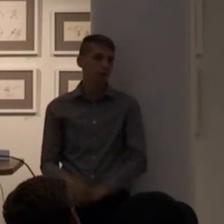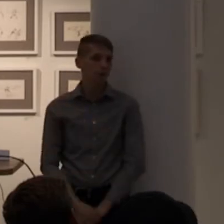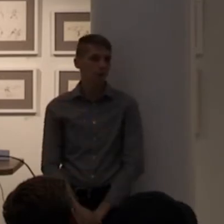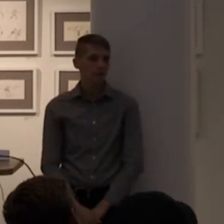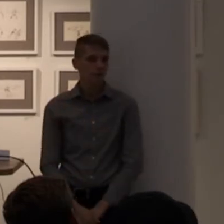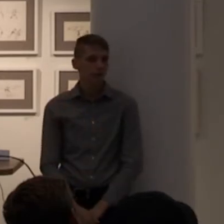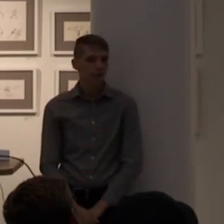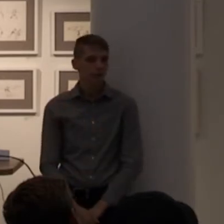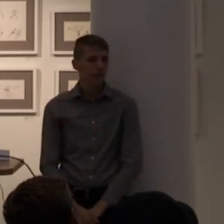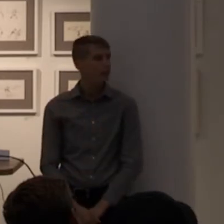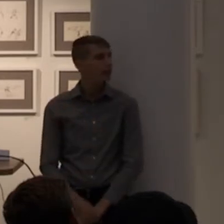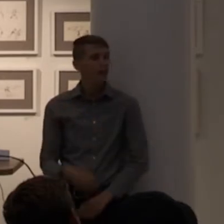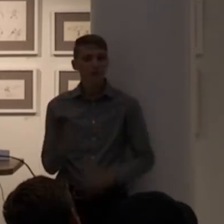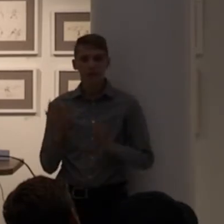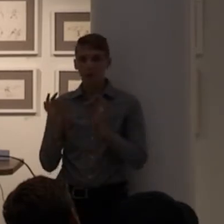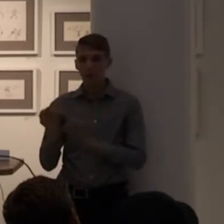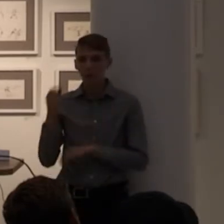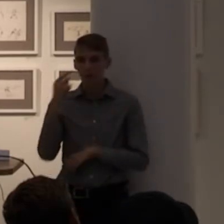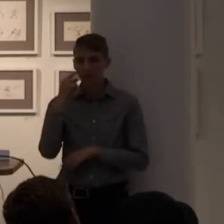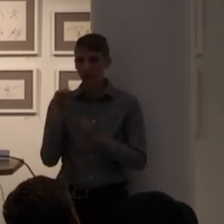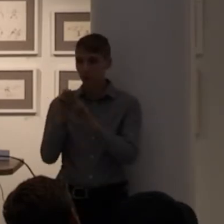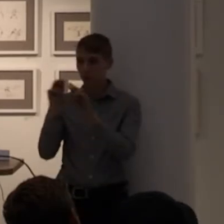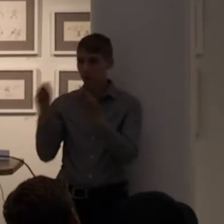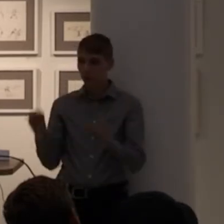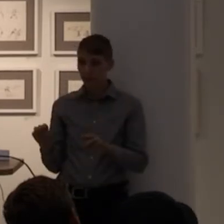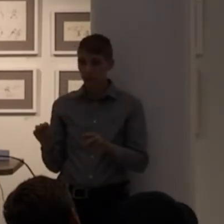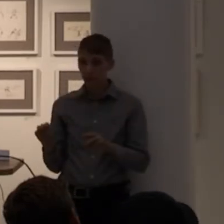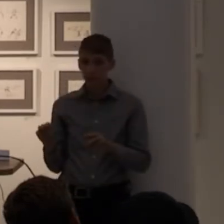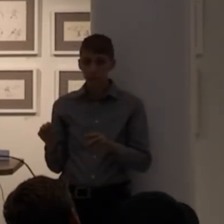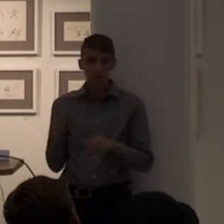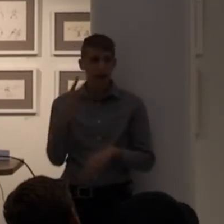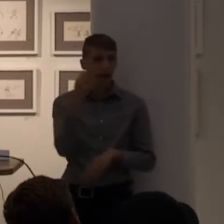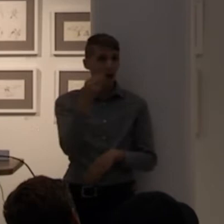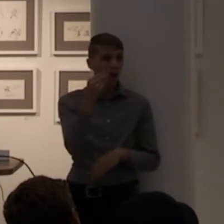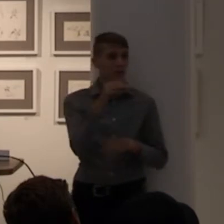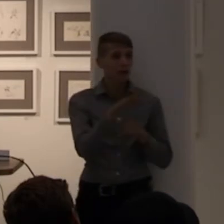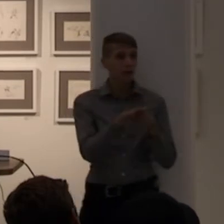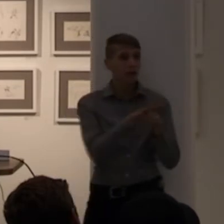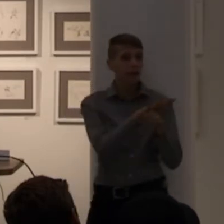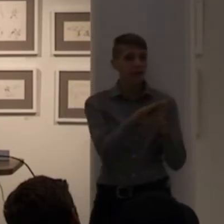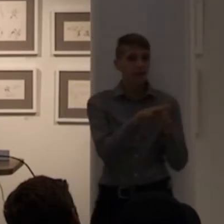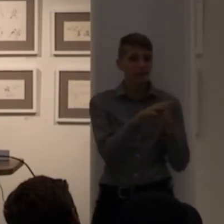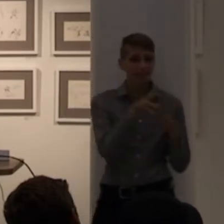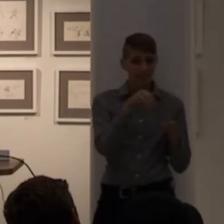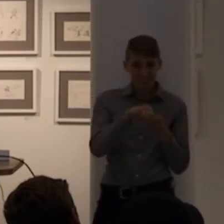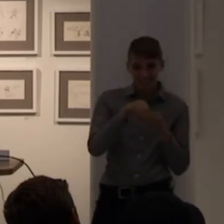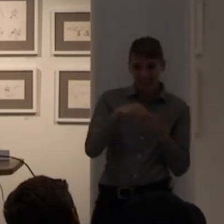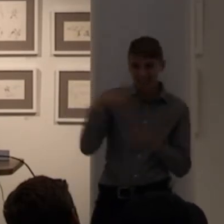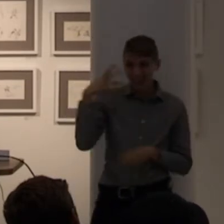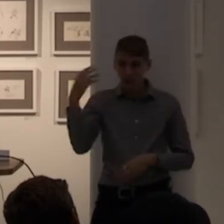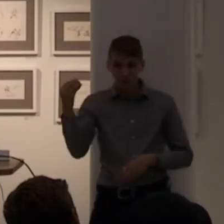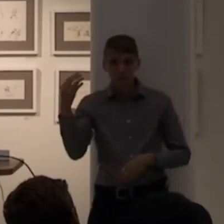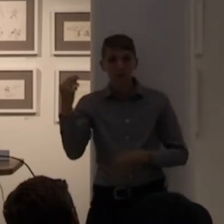It's perfect in museums and public spaces, and makes for stunning indoor and outdoor groupings.